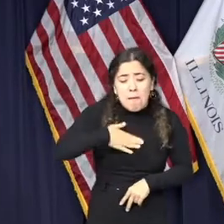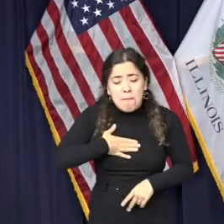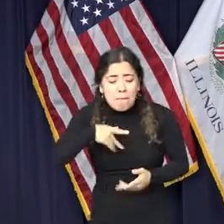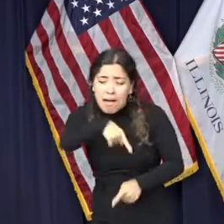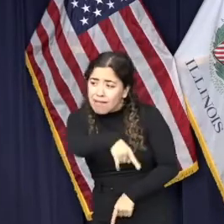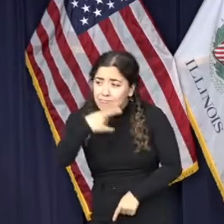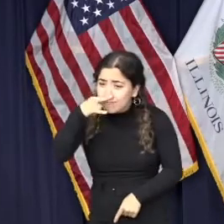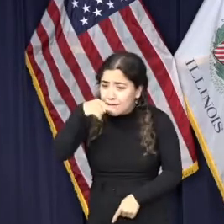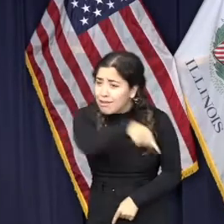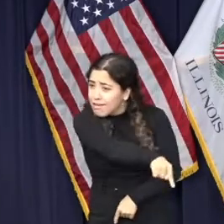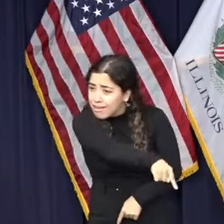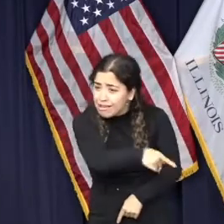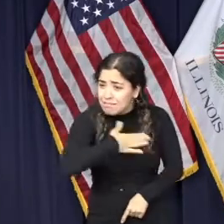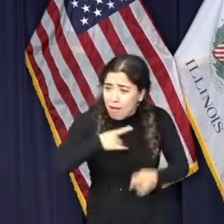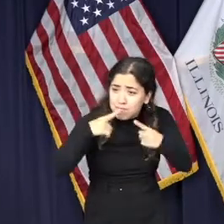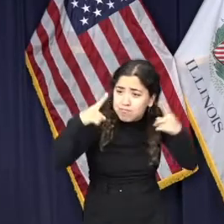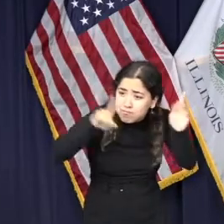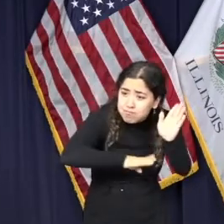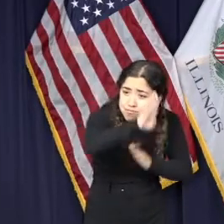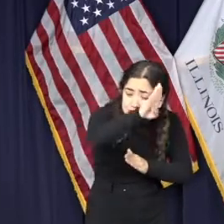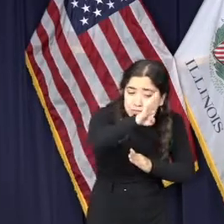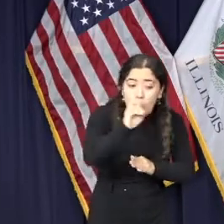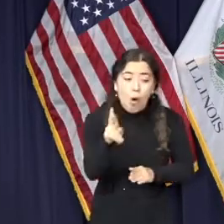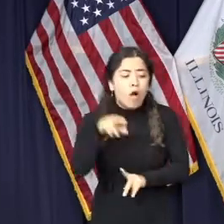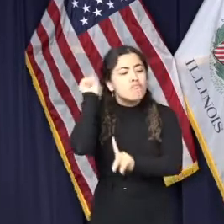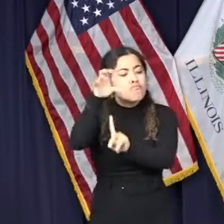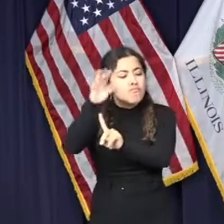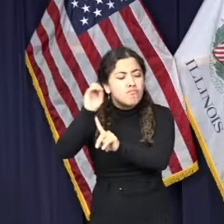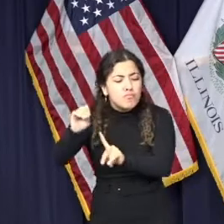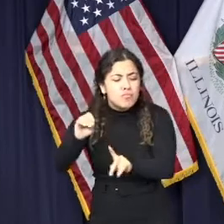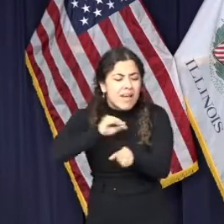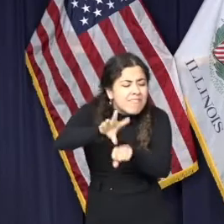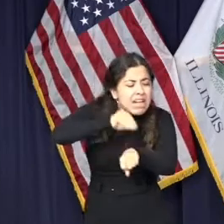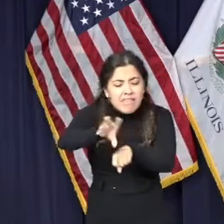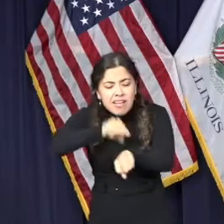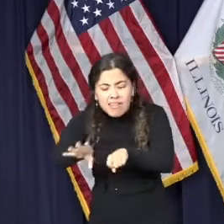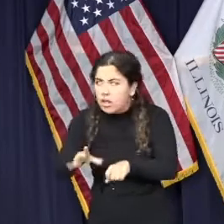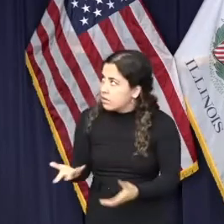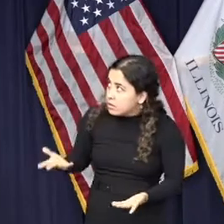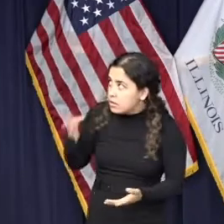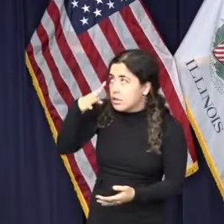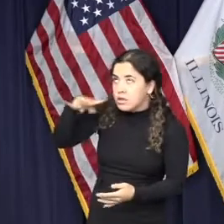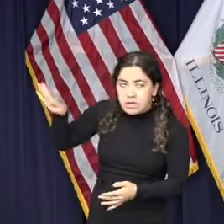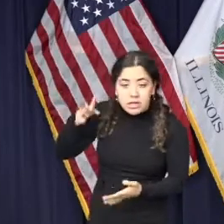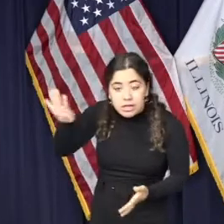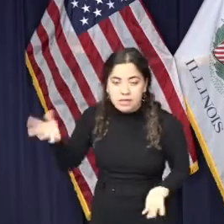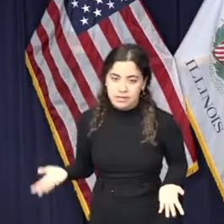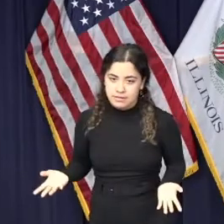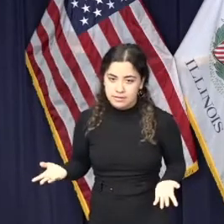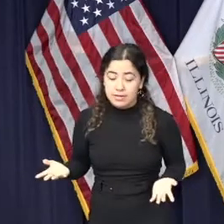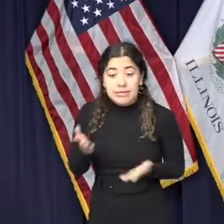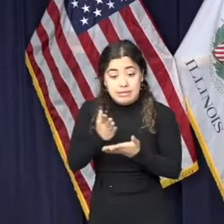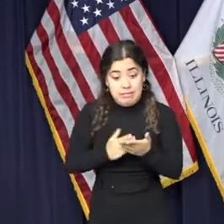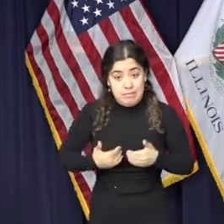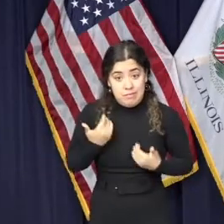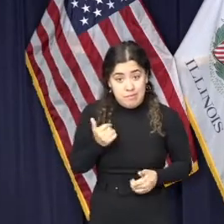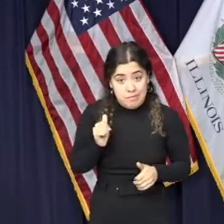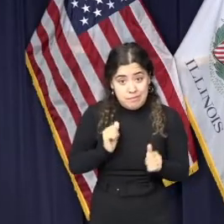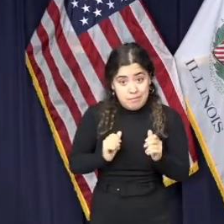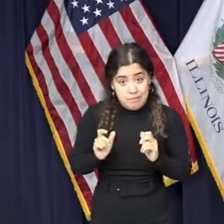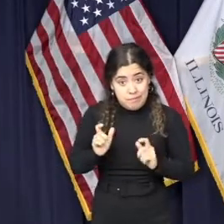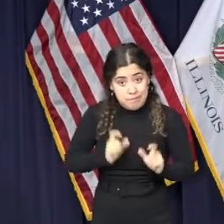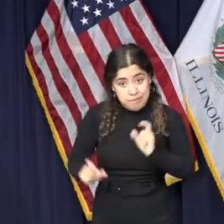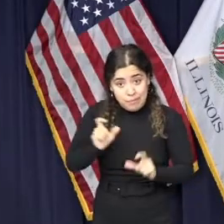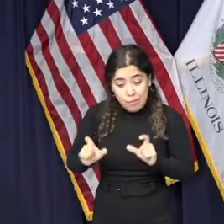occasionally unsolicited advice for the next game. Some young people are working toward a scholarship so that they can fund